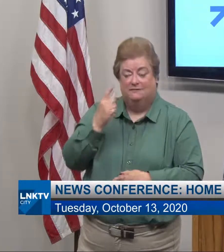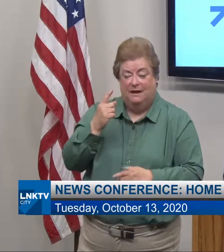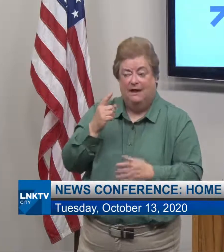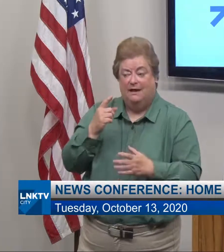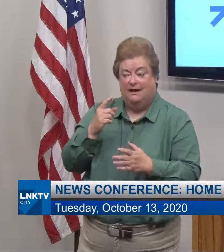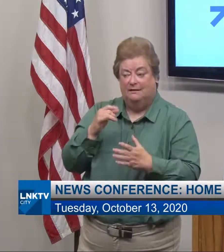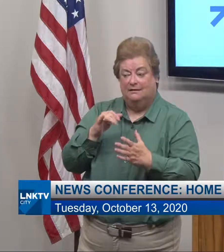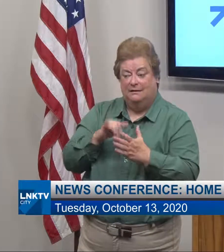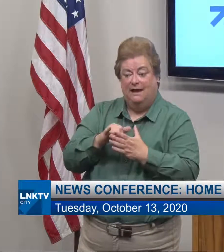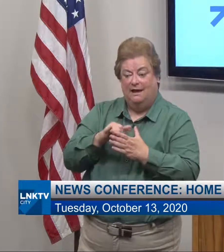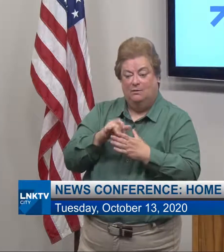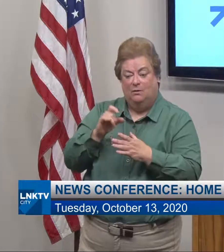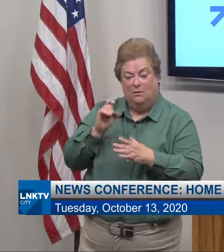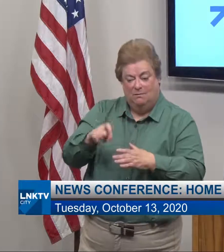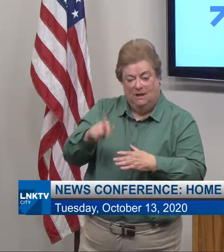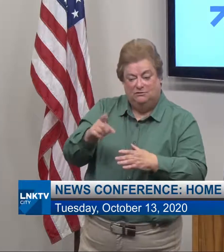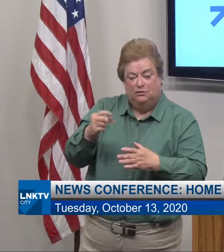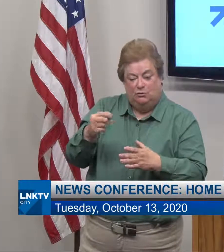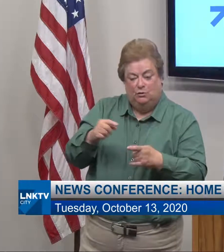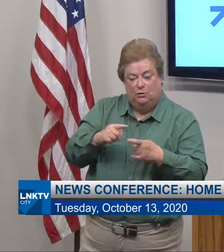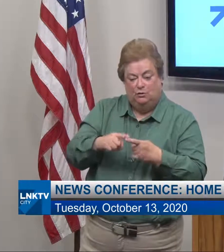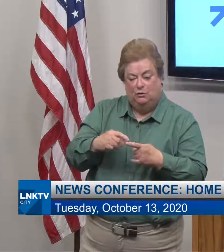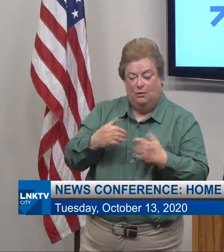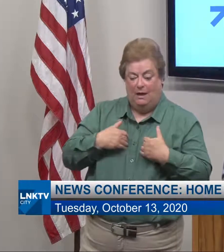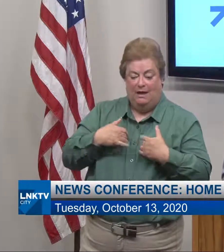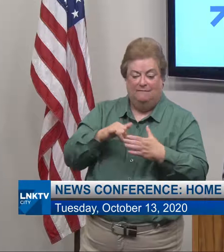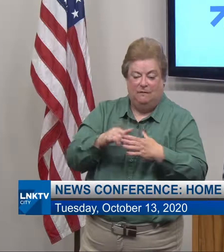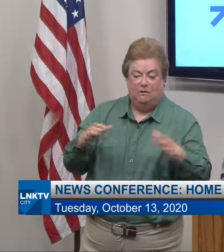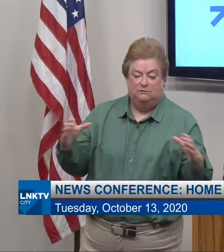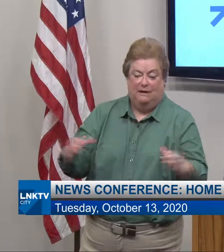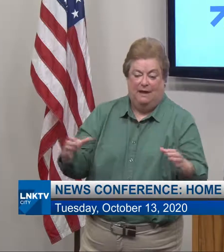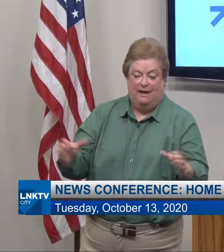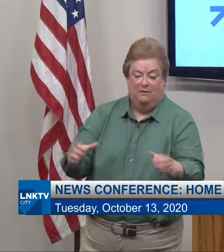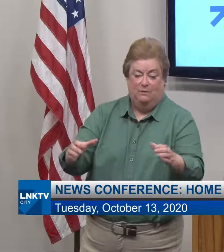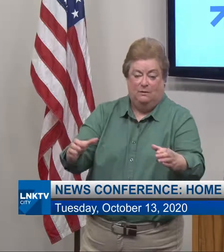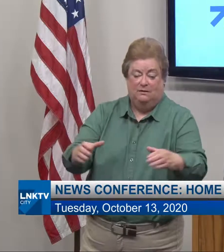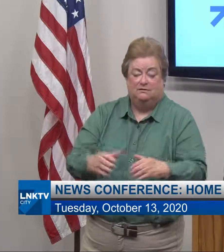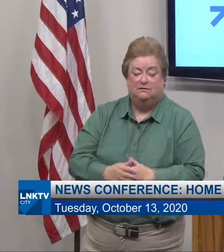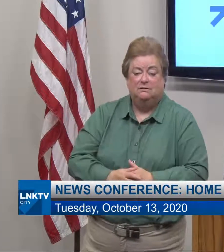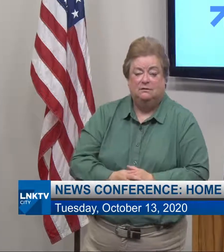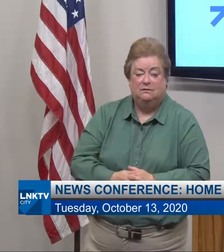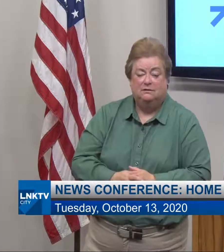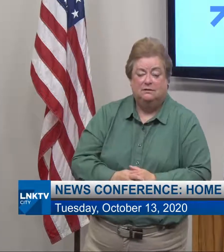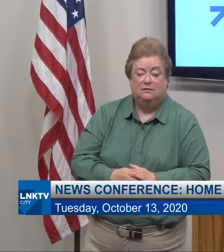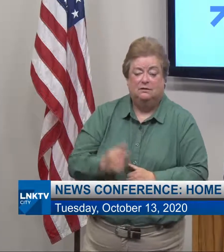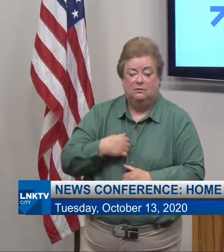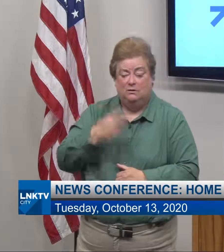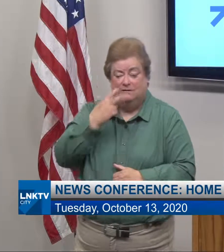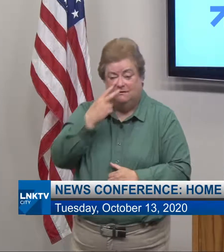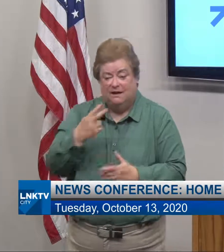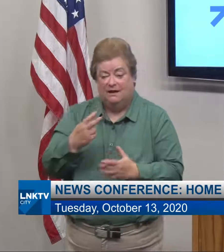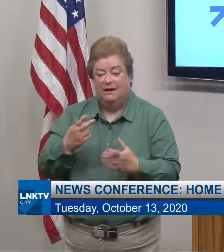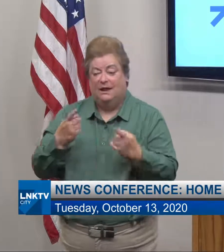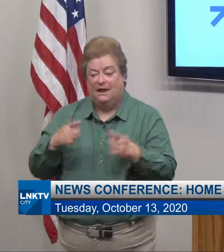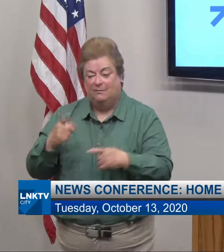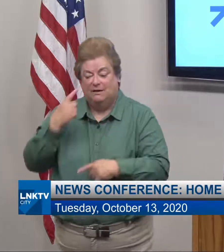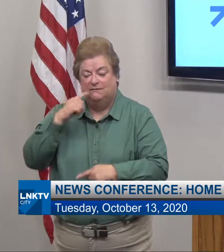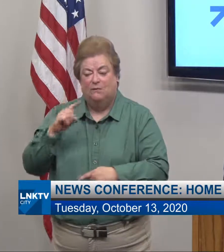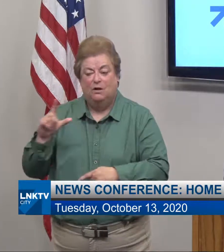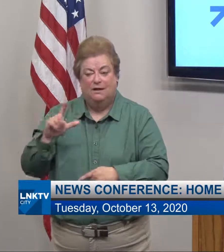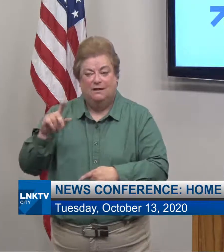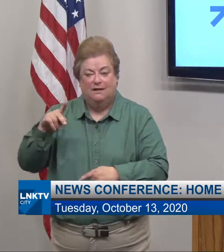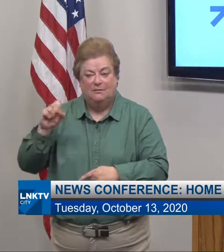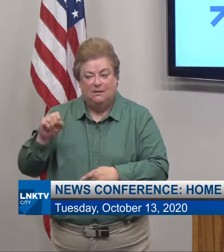larger gathering. And we have seen this occur for both Lincoln Public